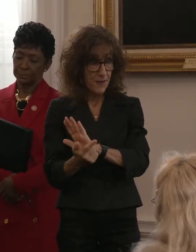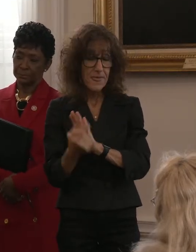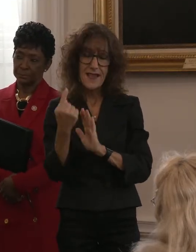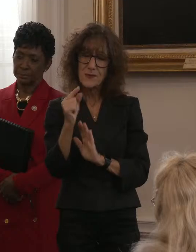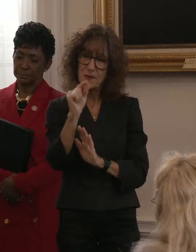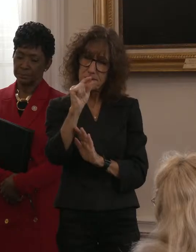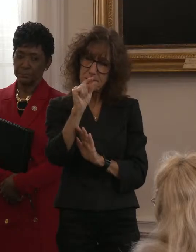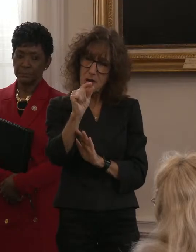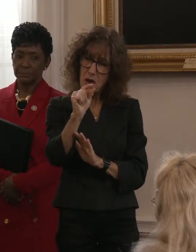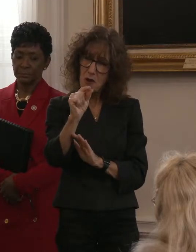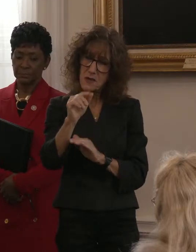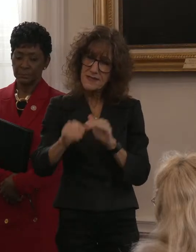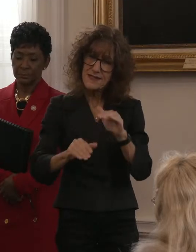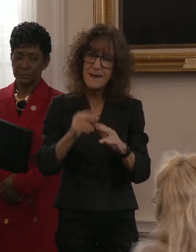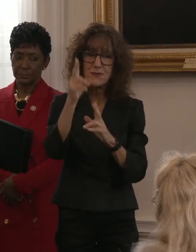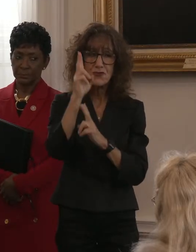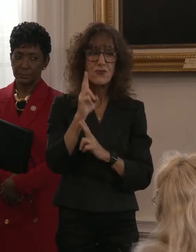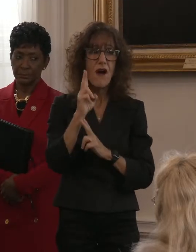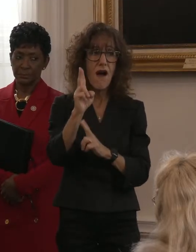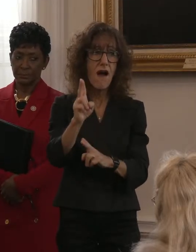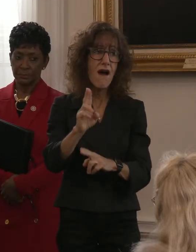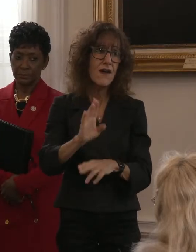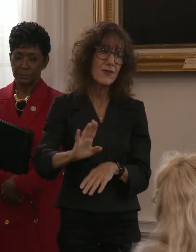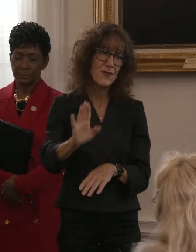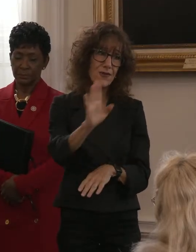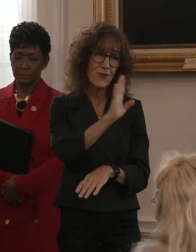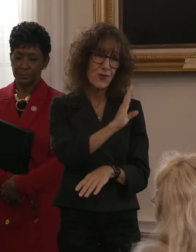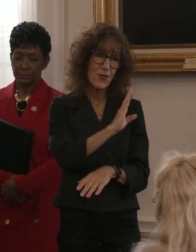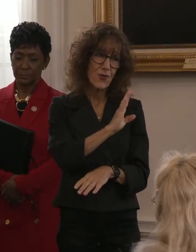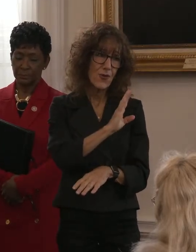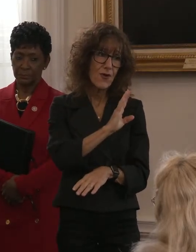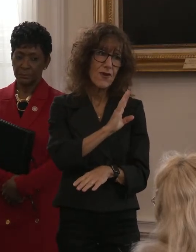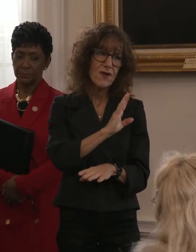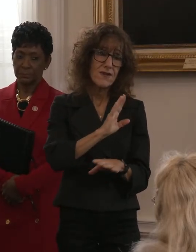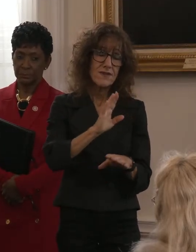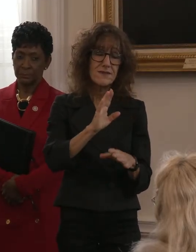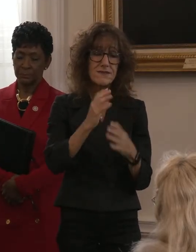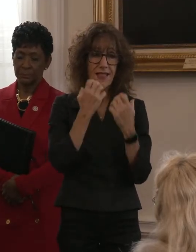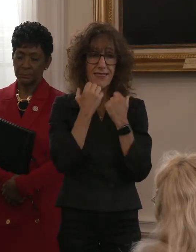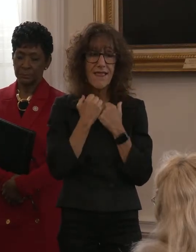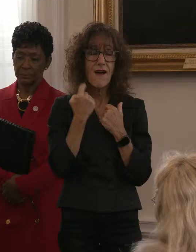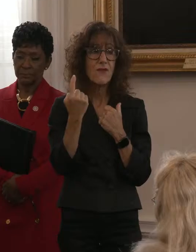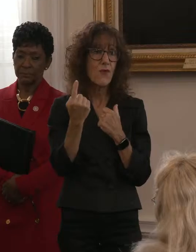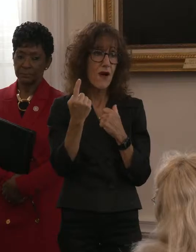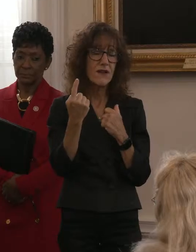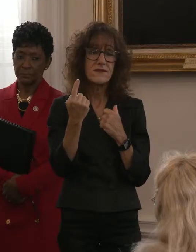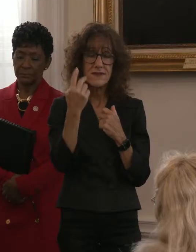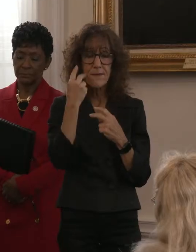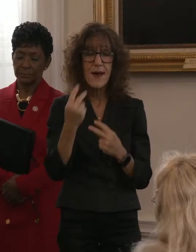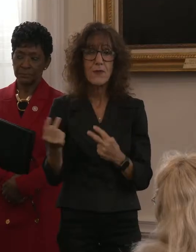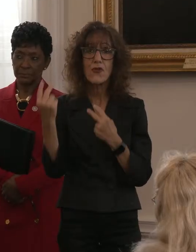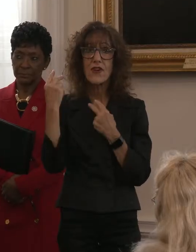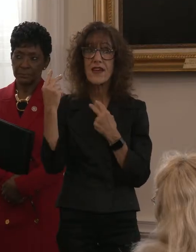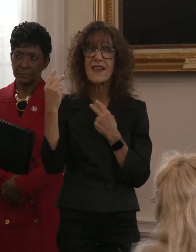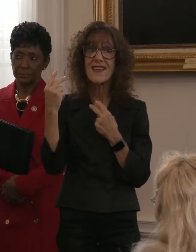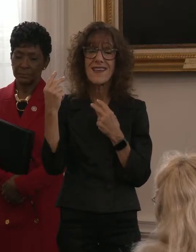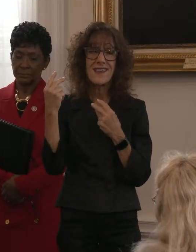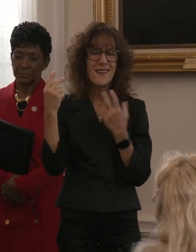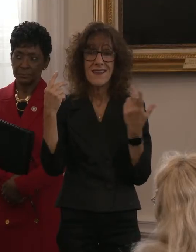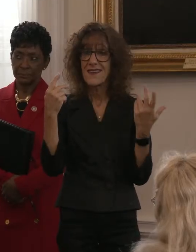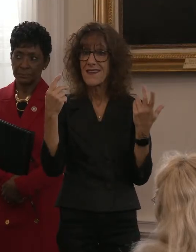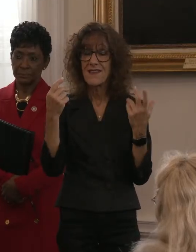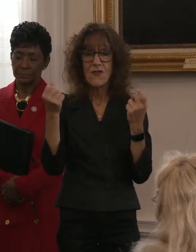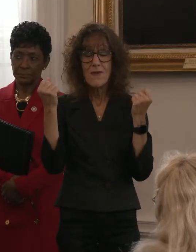small step to honor your loved one's memory in the name of the thousands of public servants